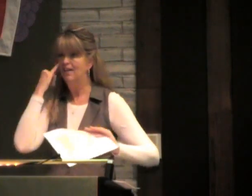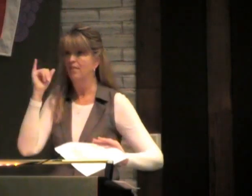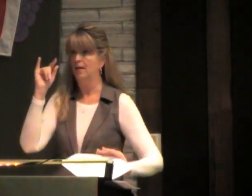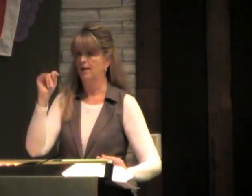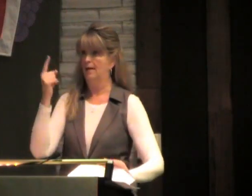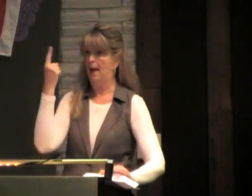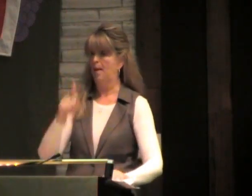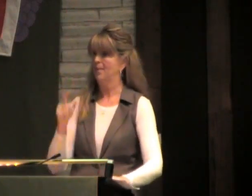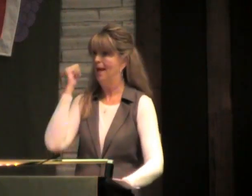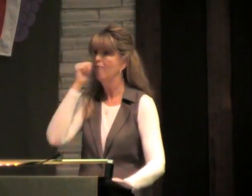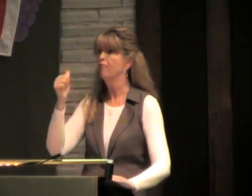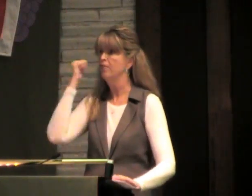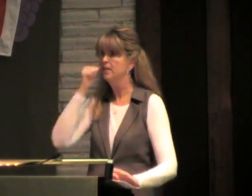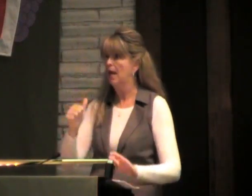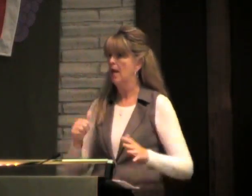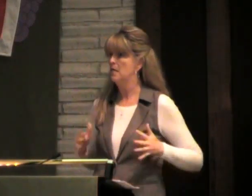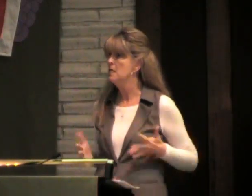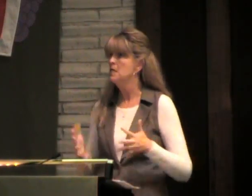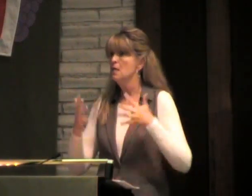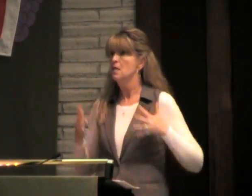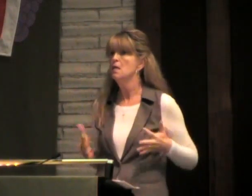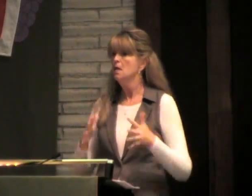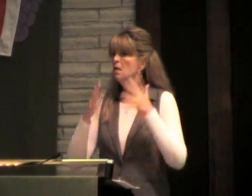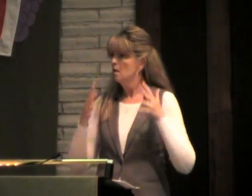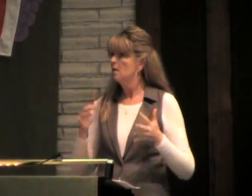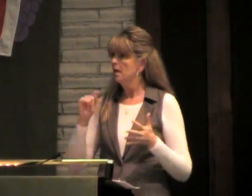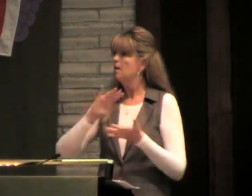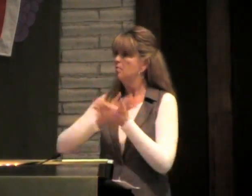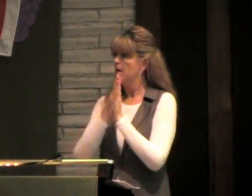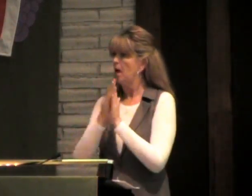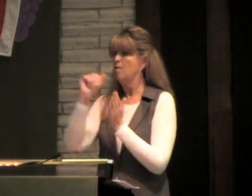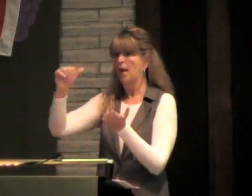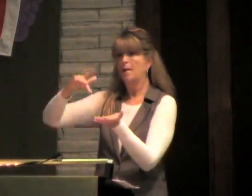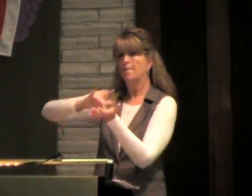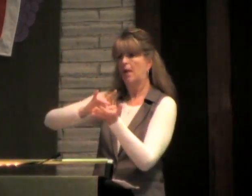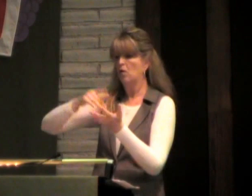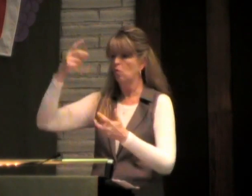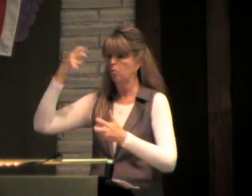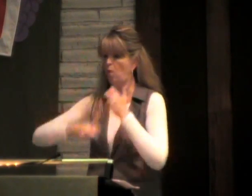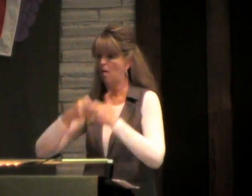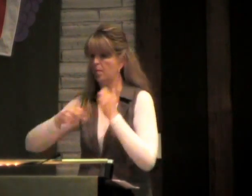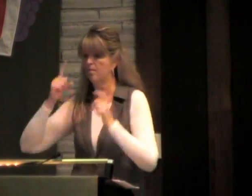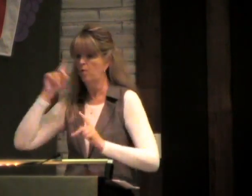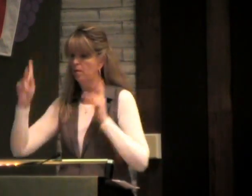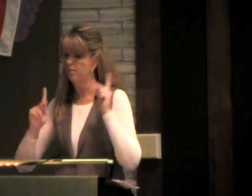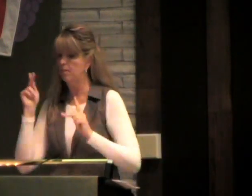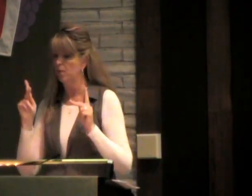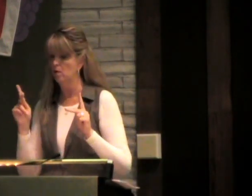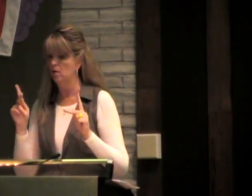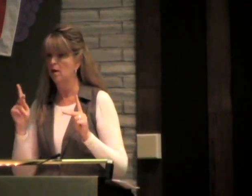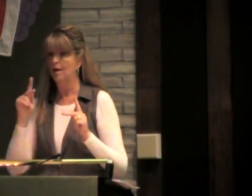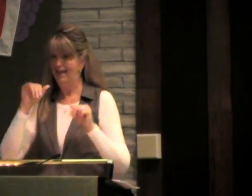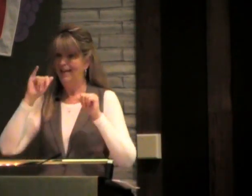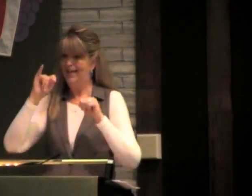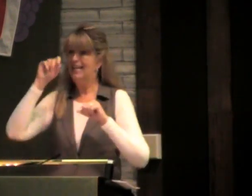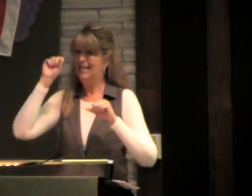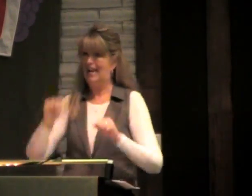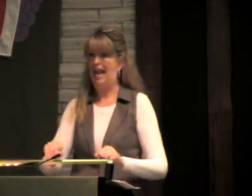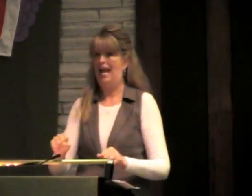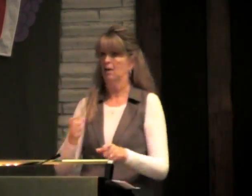factor. Now, if it happens every day, if you're anxious every day, it could be a medical problem, and it can also